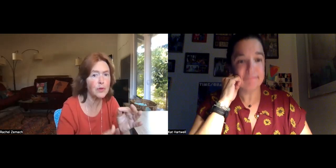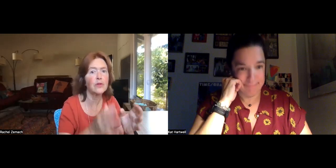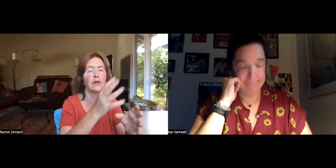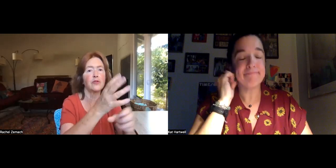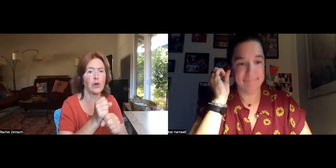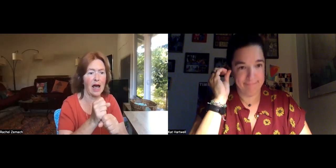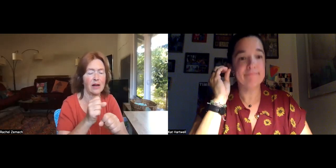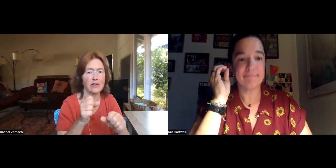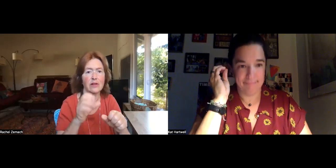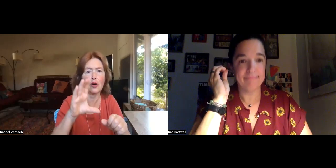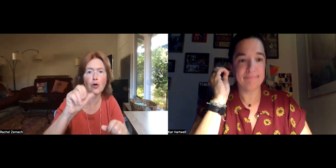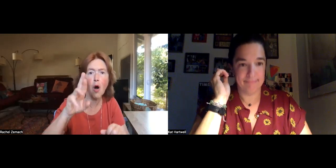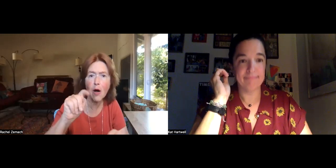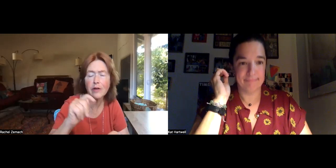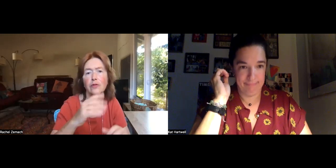Interpreter to get caught,